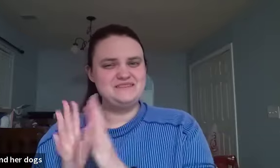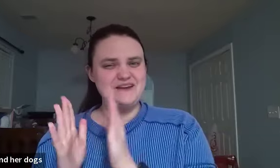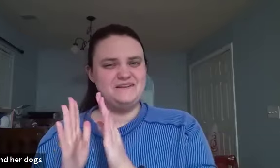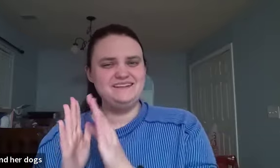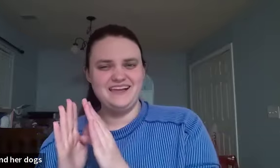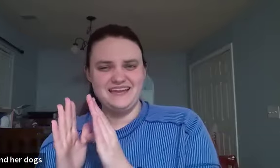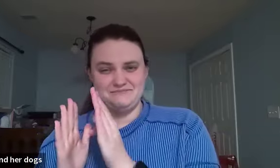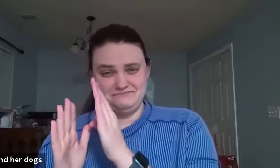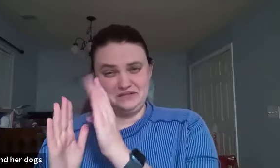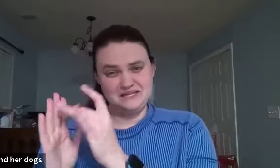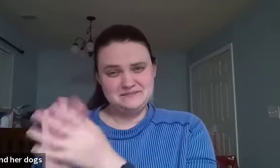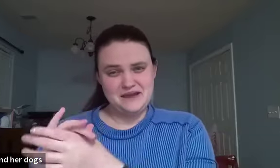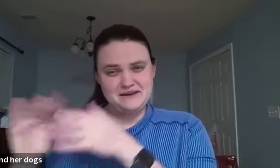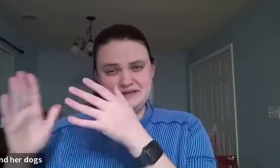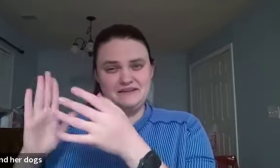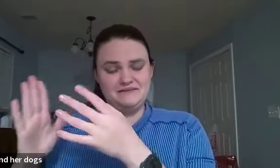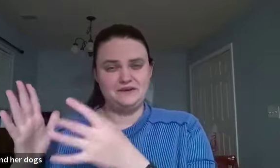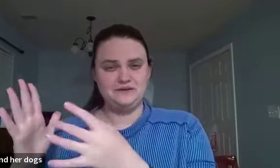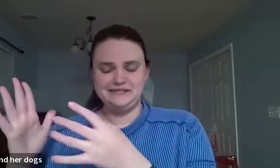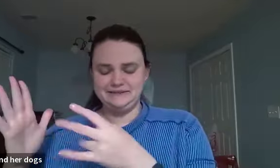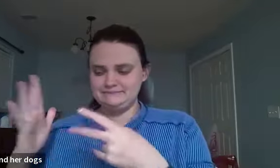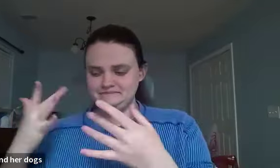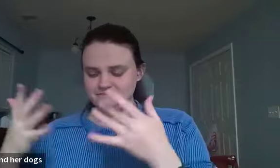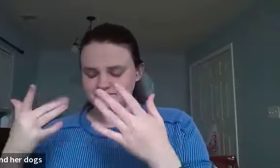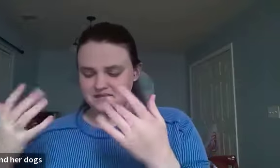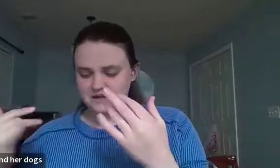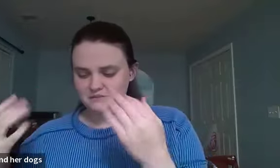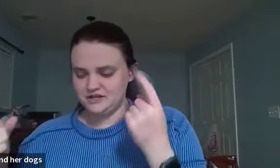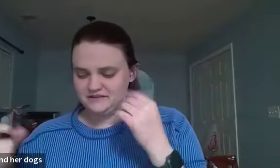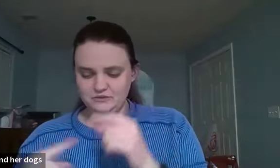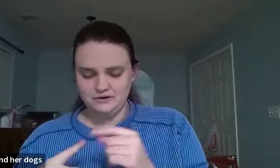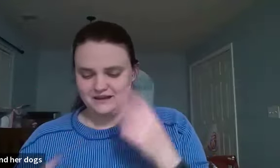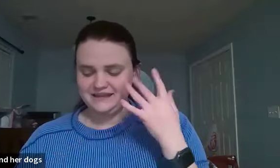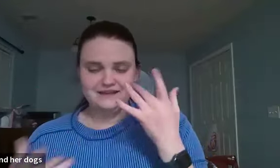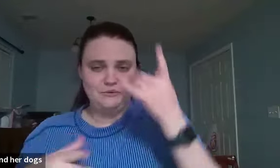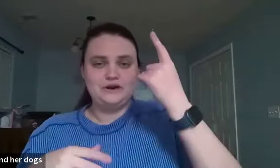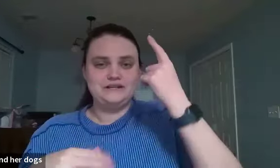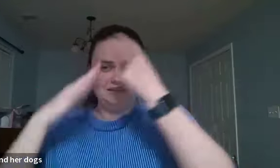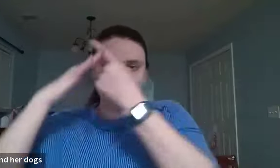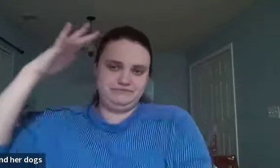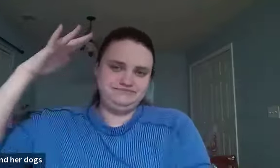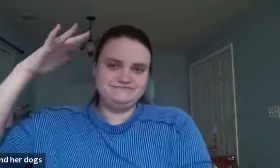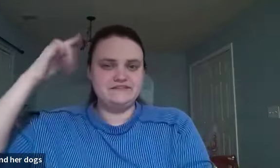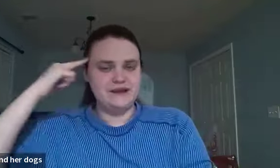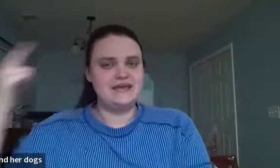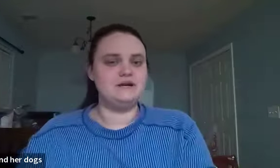being very like blunt about it, being like very I'm trying to think of the word. I can't the word is literally left in my head